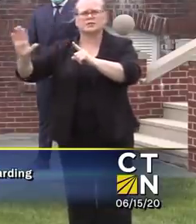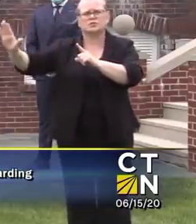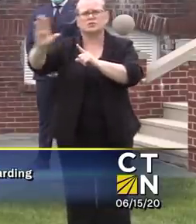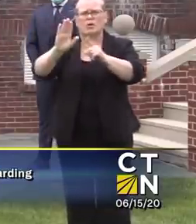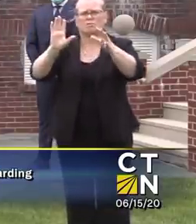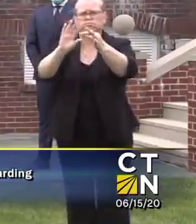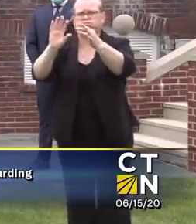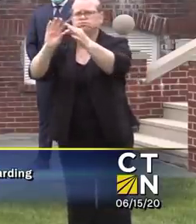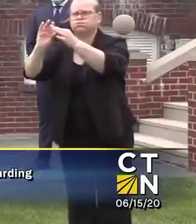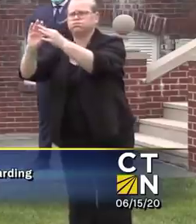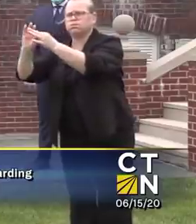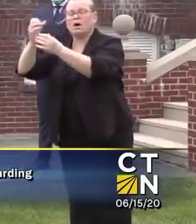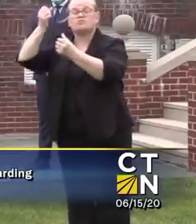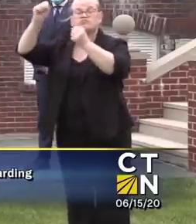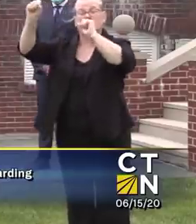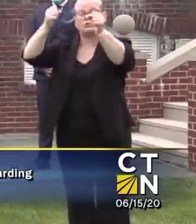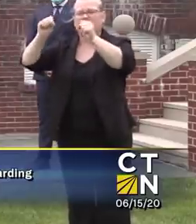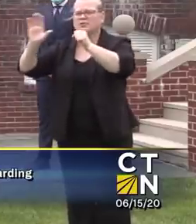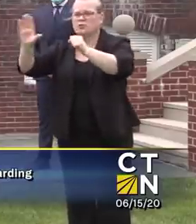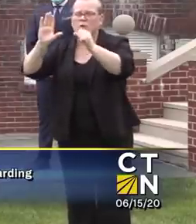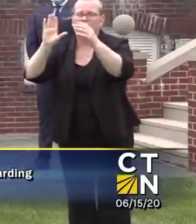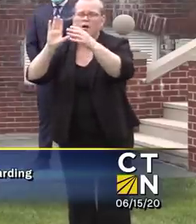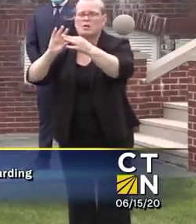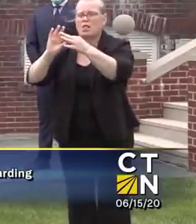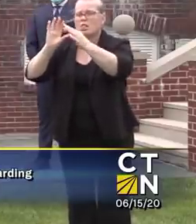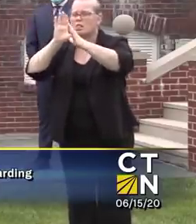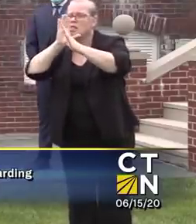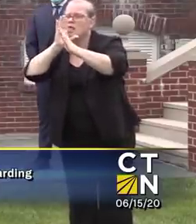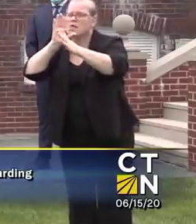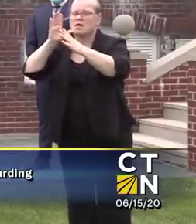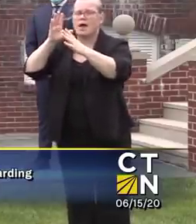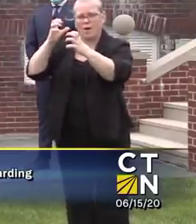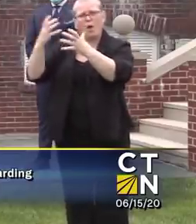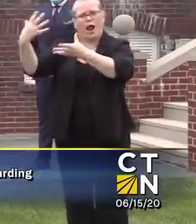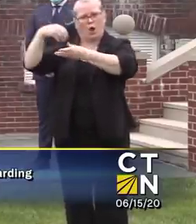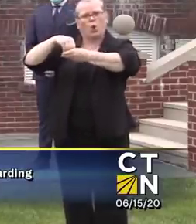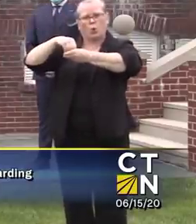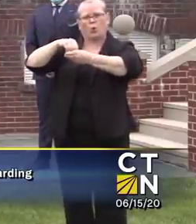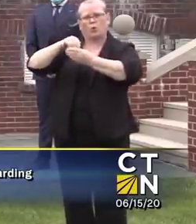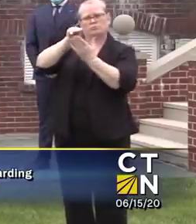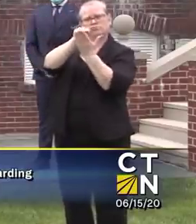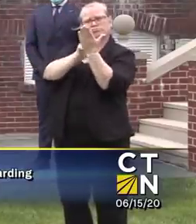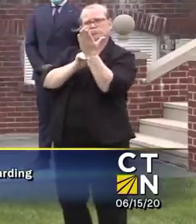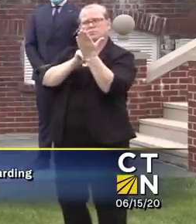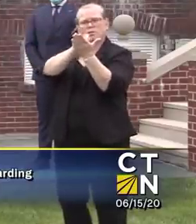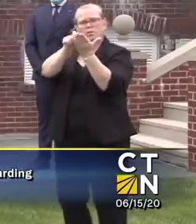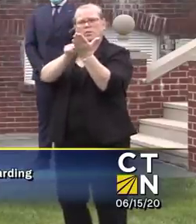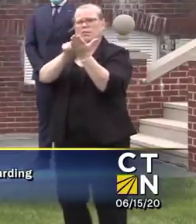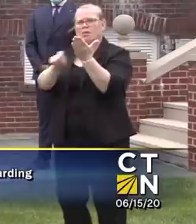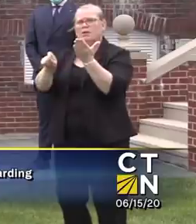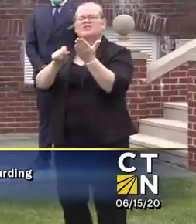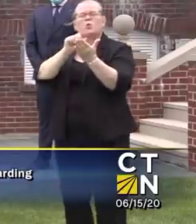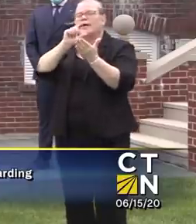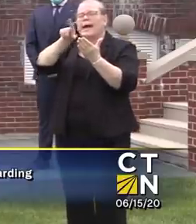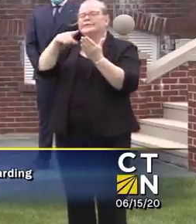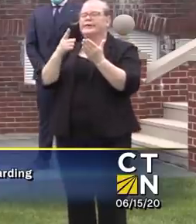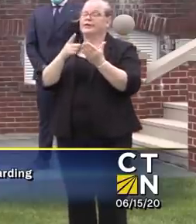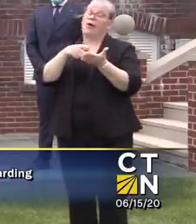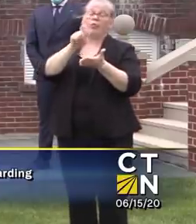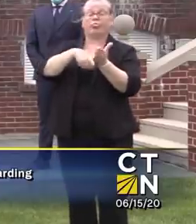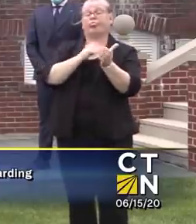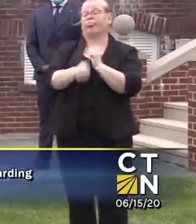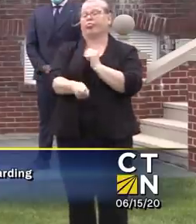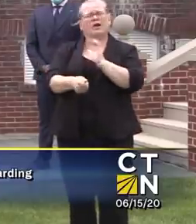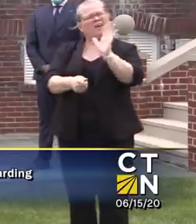that we're passing just because we needed to pass something. So I'm delighted to stand with this governor, his administration, again,